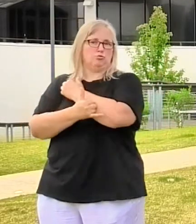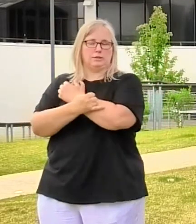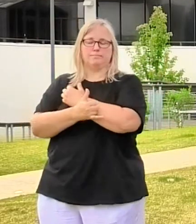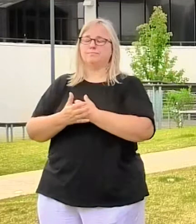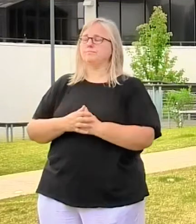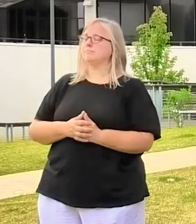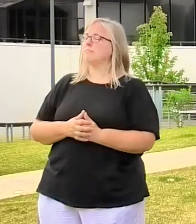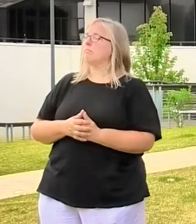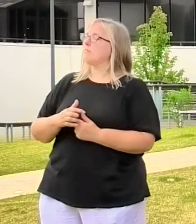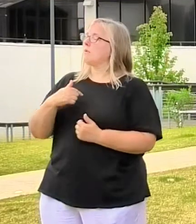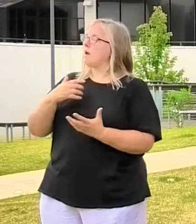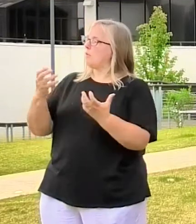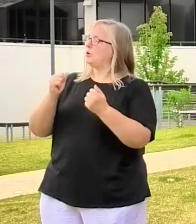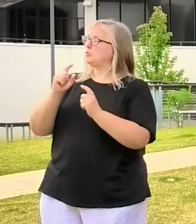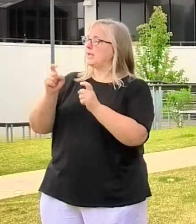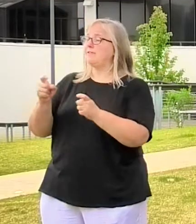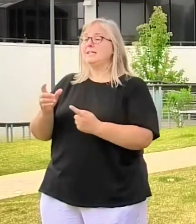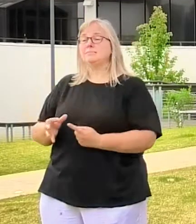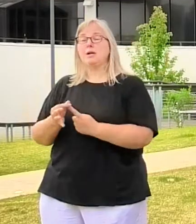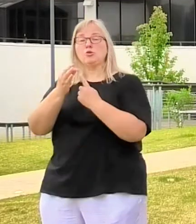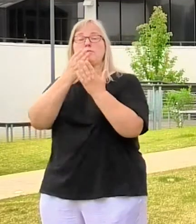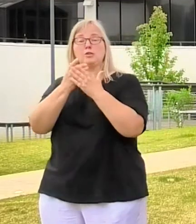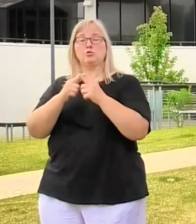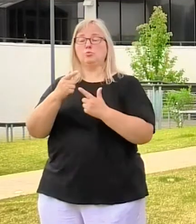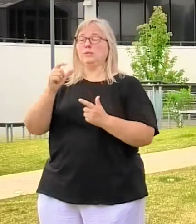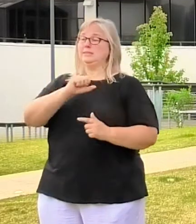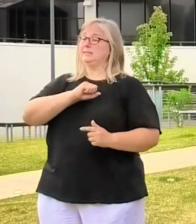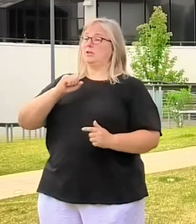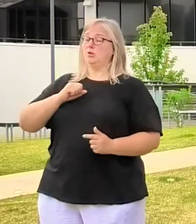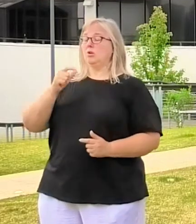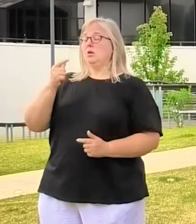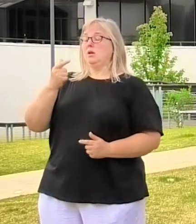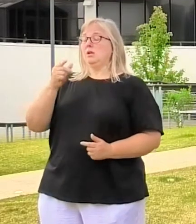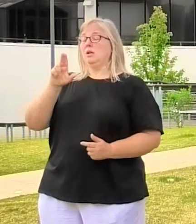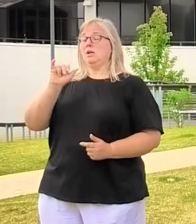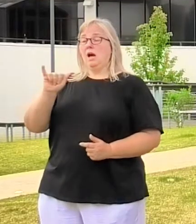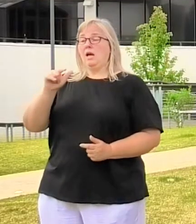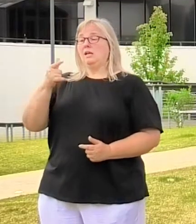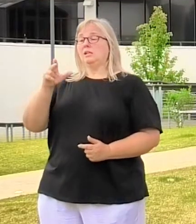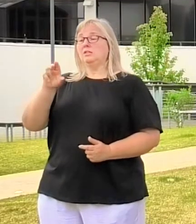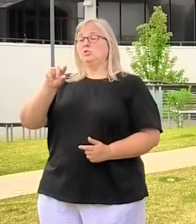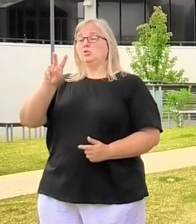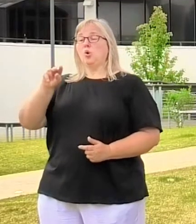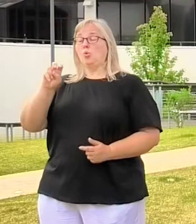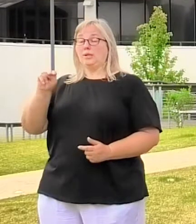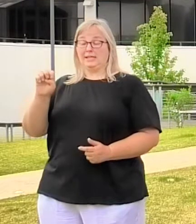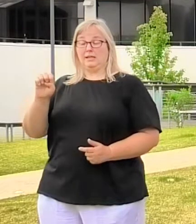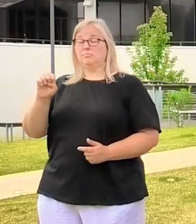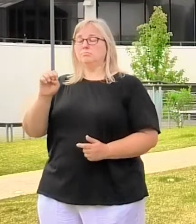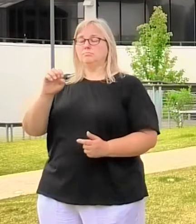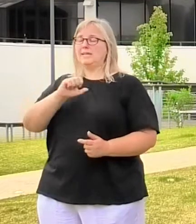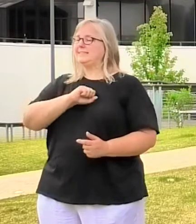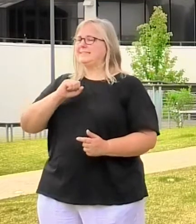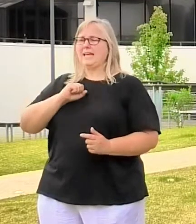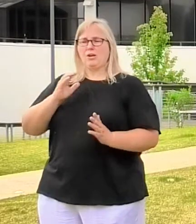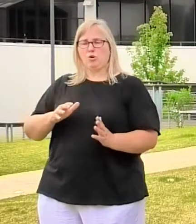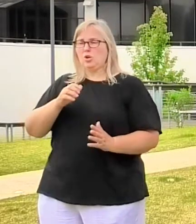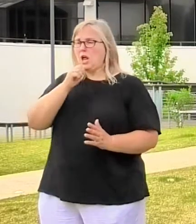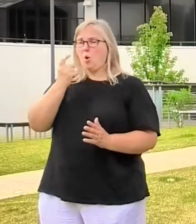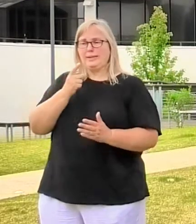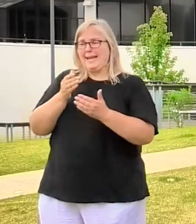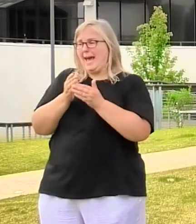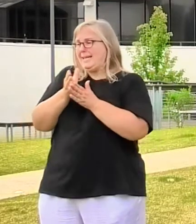I want to give a special thank you to Senator Guy Gazzone, not only a senator, not only a